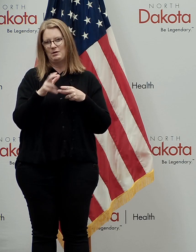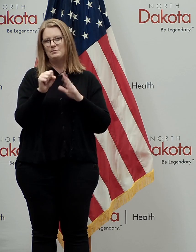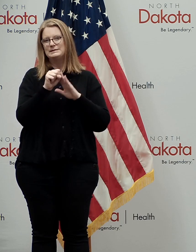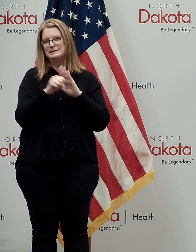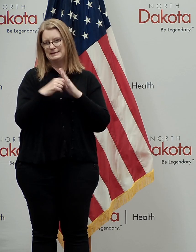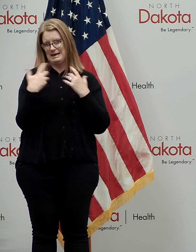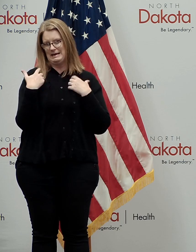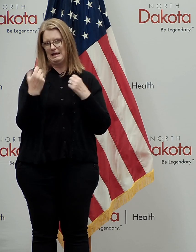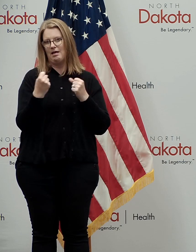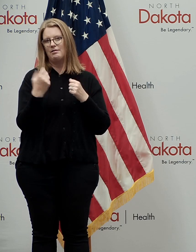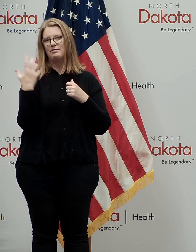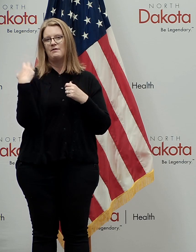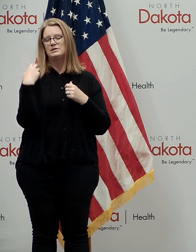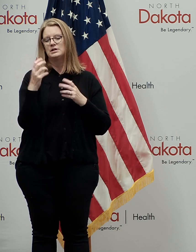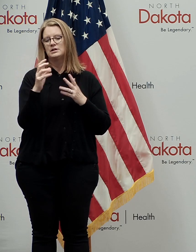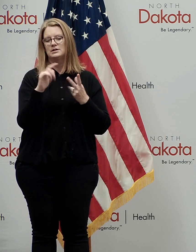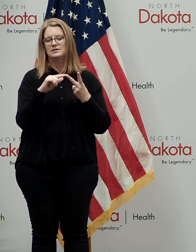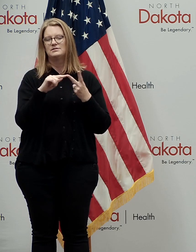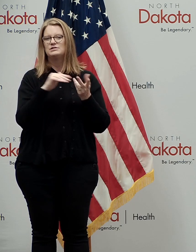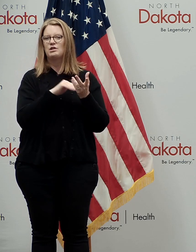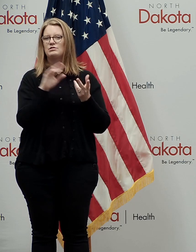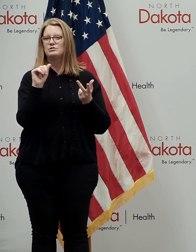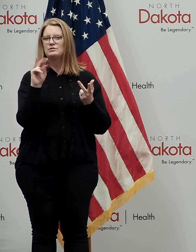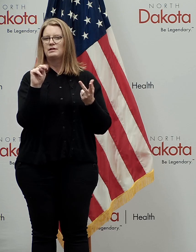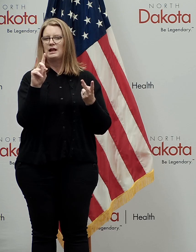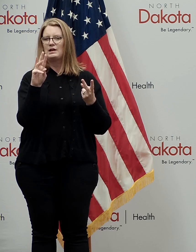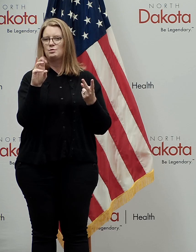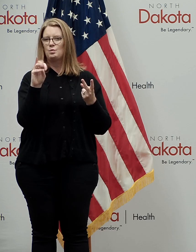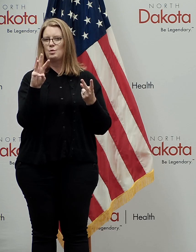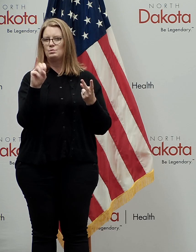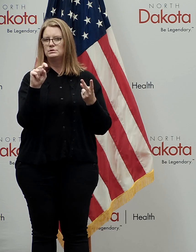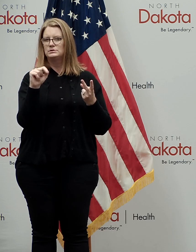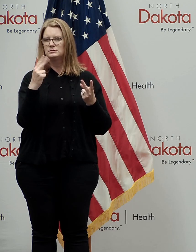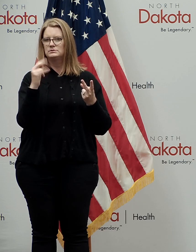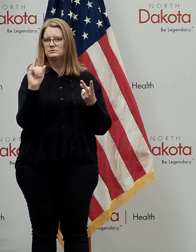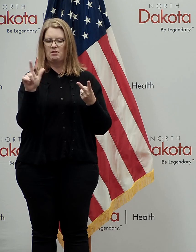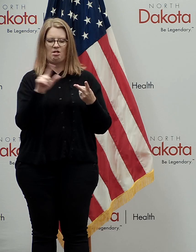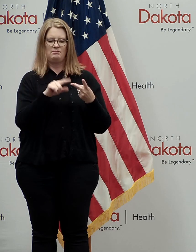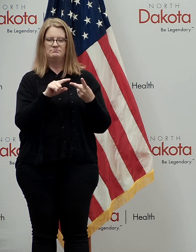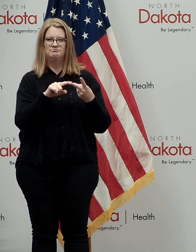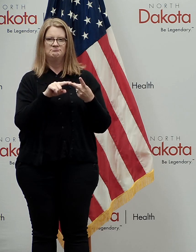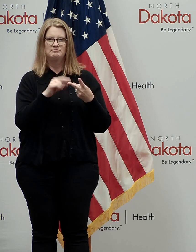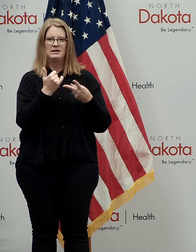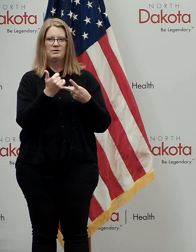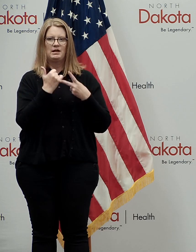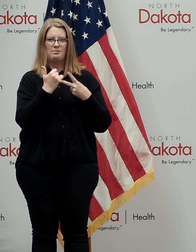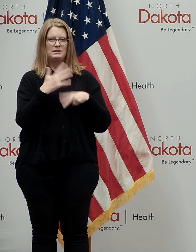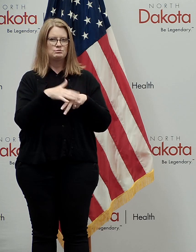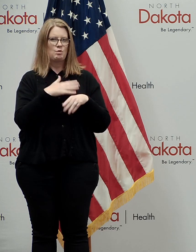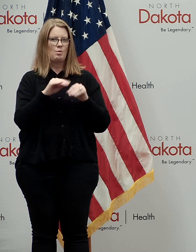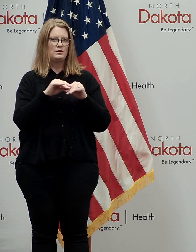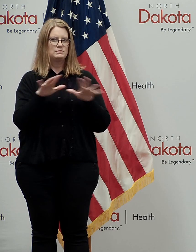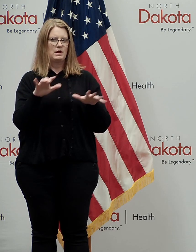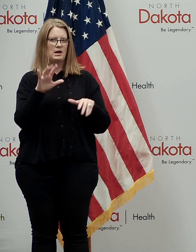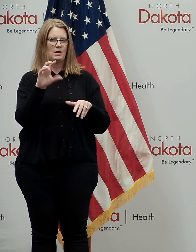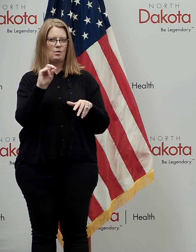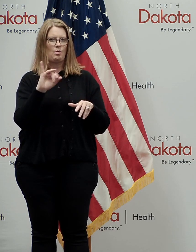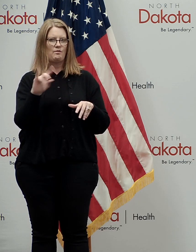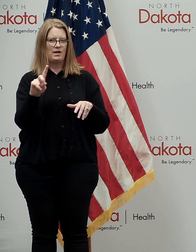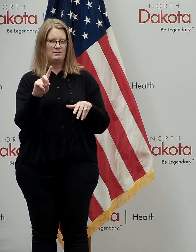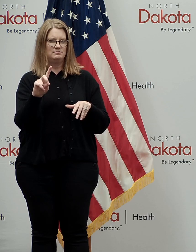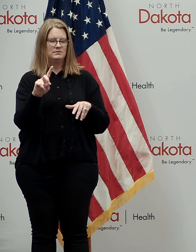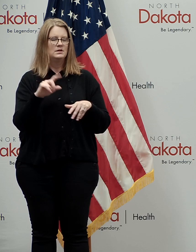Dr. Andrew Stahl, will also be here to share a message about a tool that can help us all slow the spread of